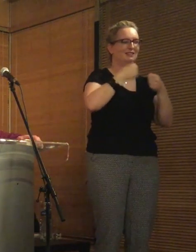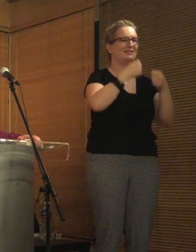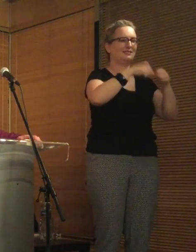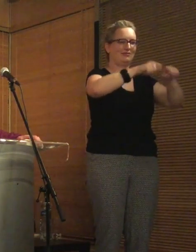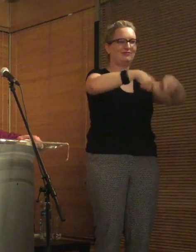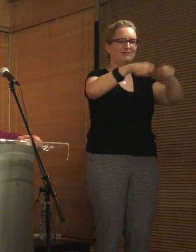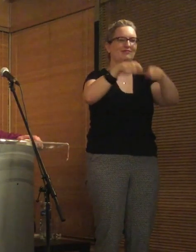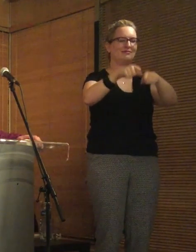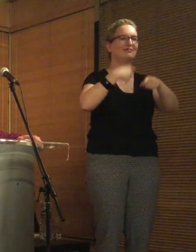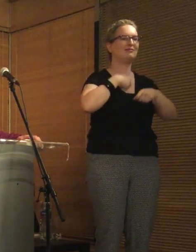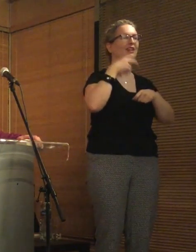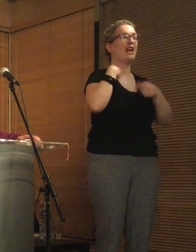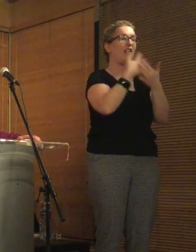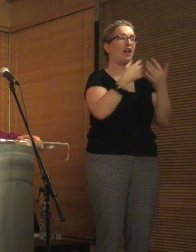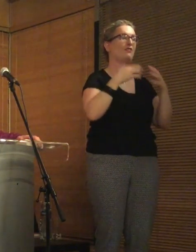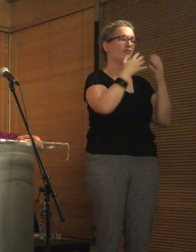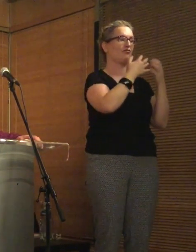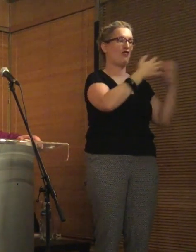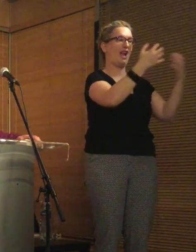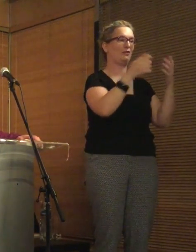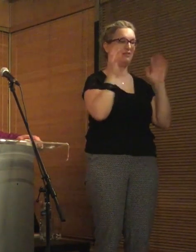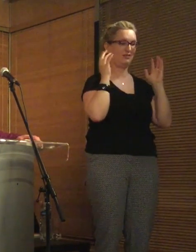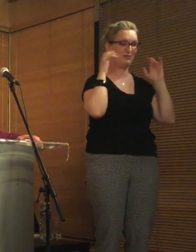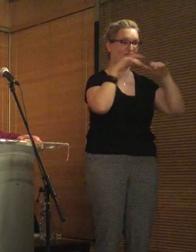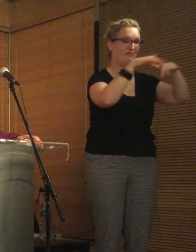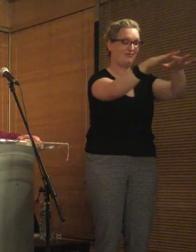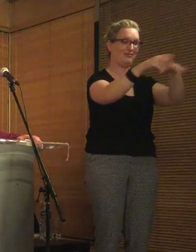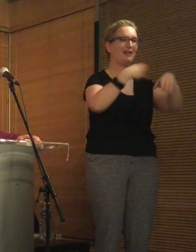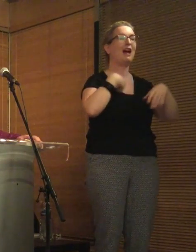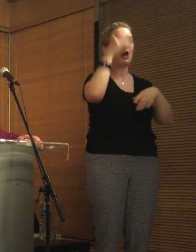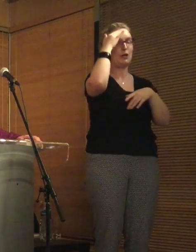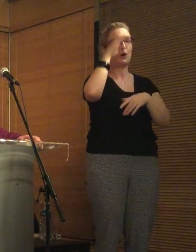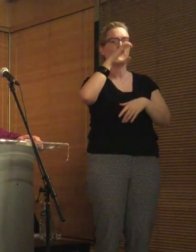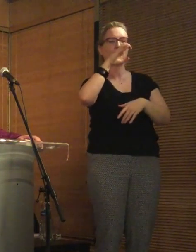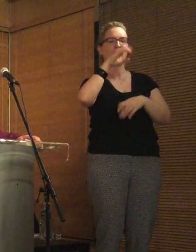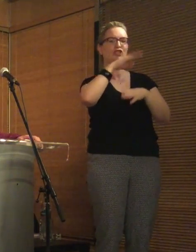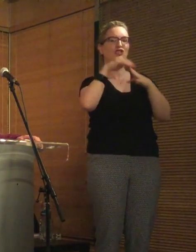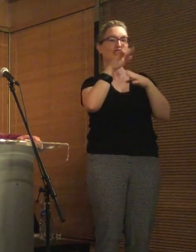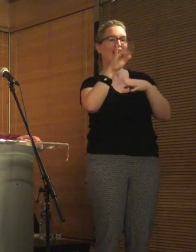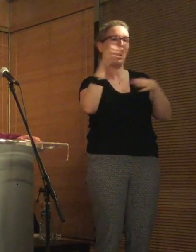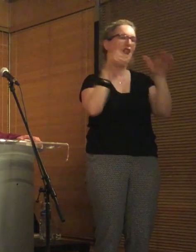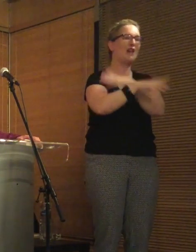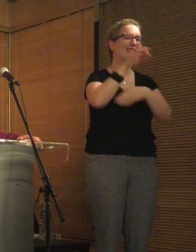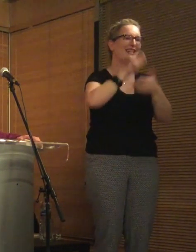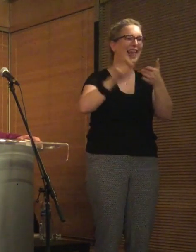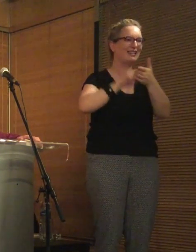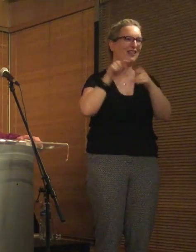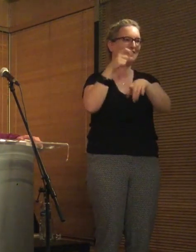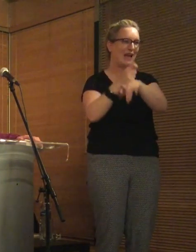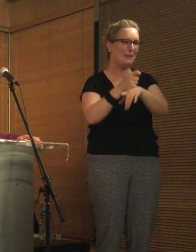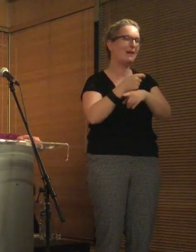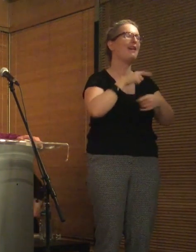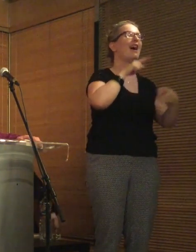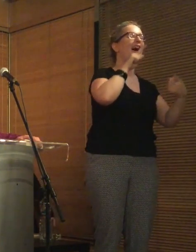crowds from the roof of the carriage. Churchill lost the election, and the barmaids won their